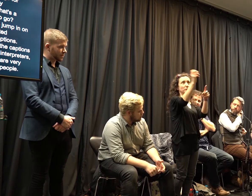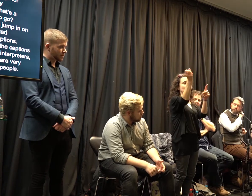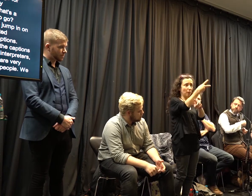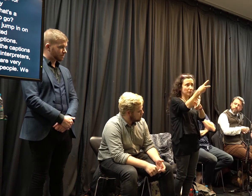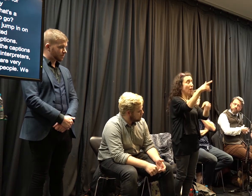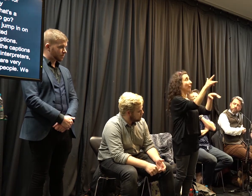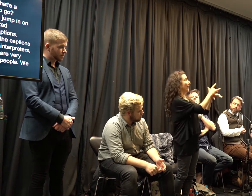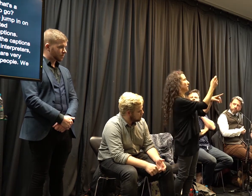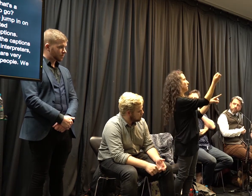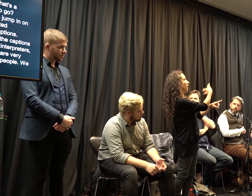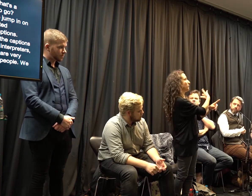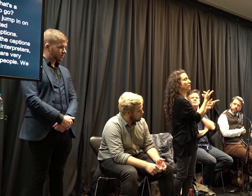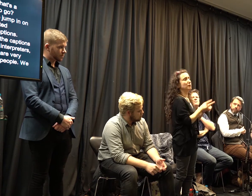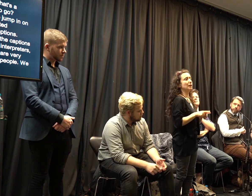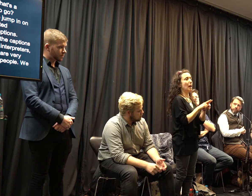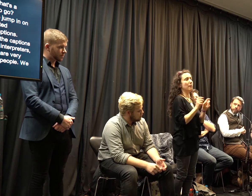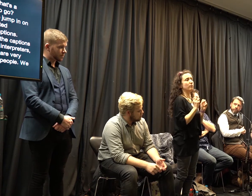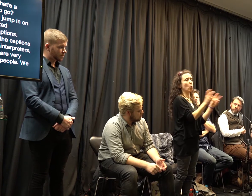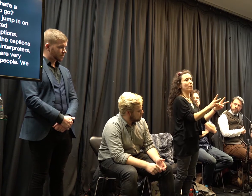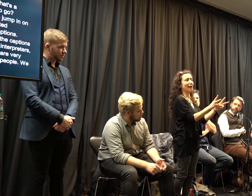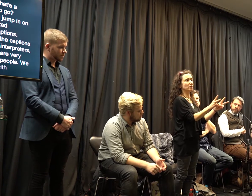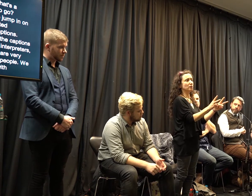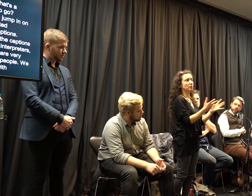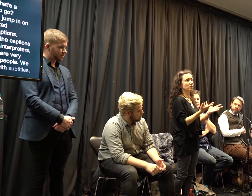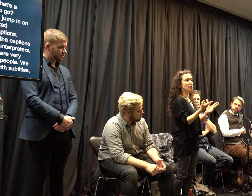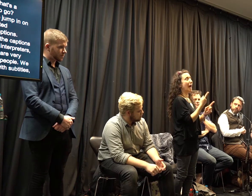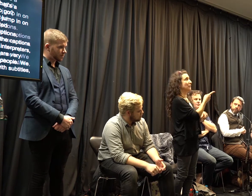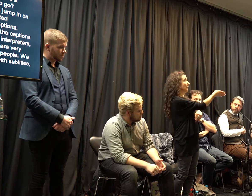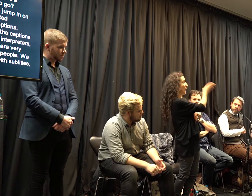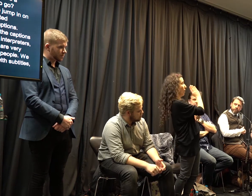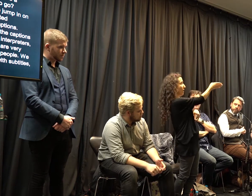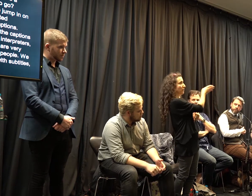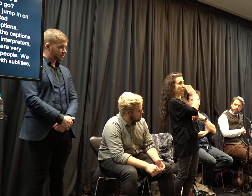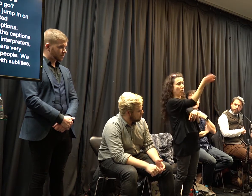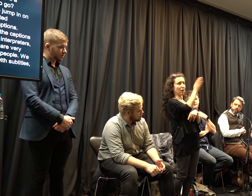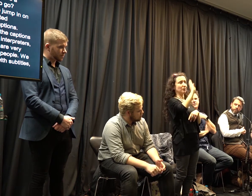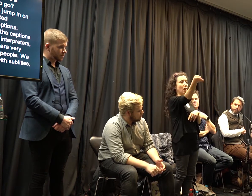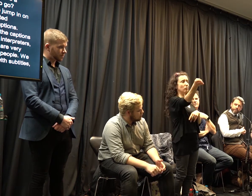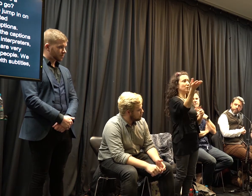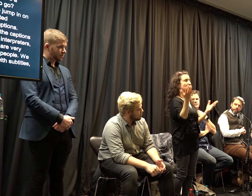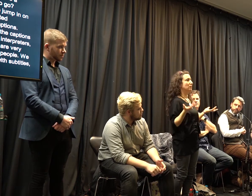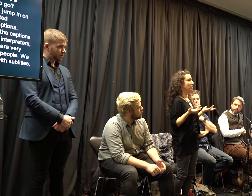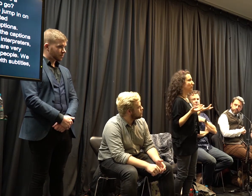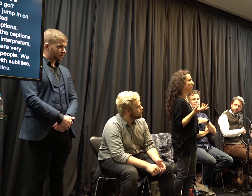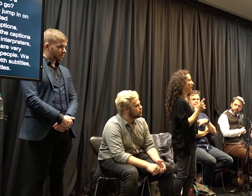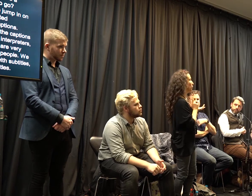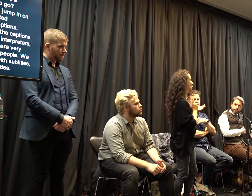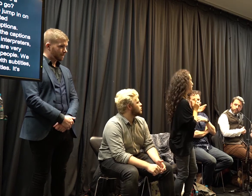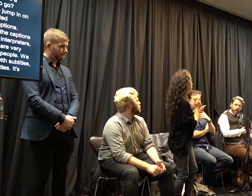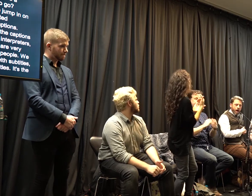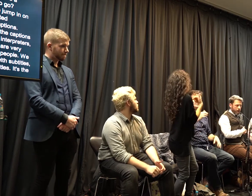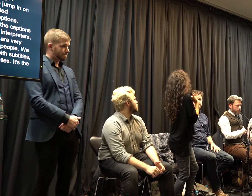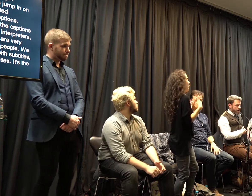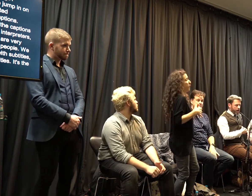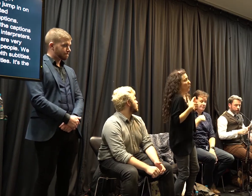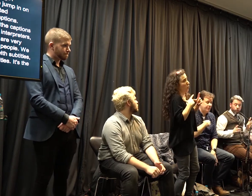subtitles, we watch films with subtitles, and TV with subtitles, and theatre with subtitles. It's the same format. We're